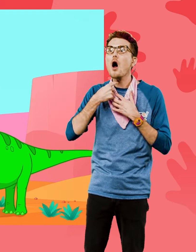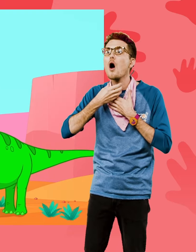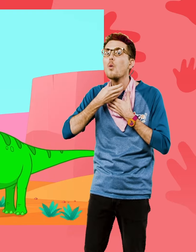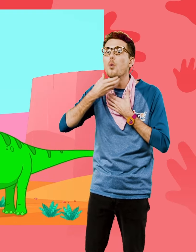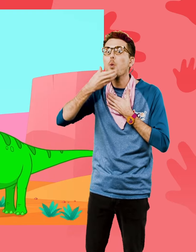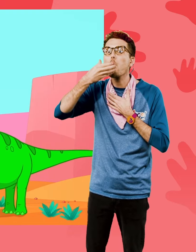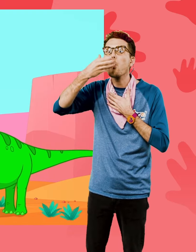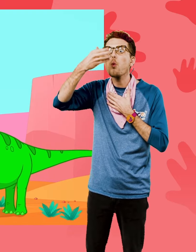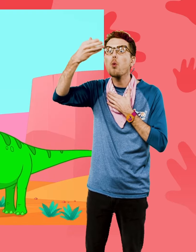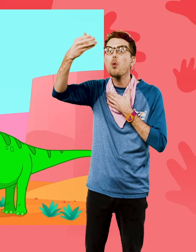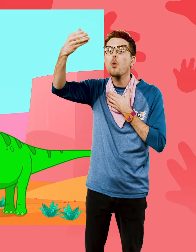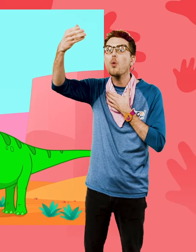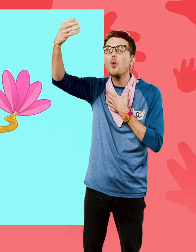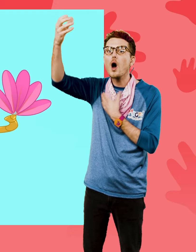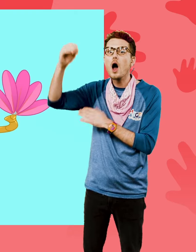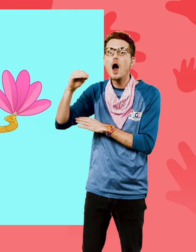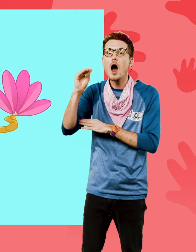necks.